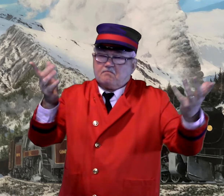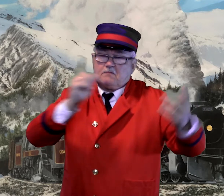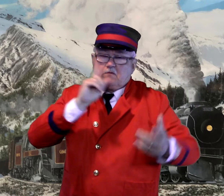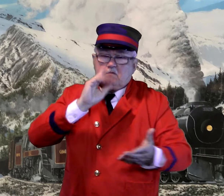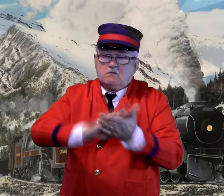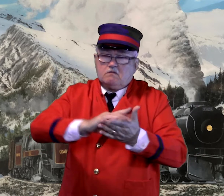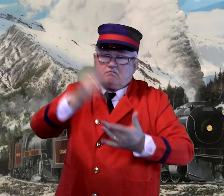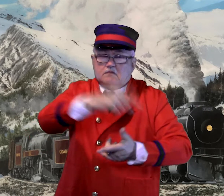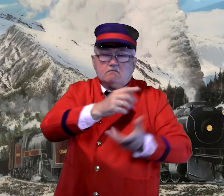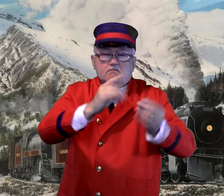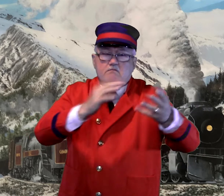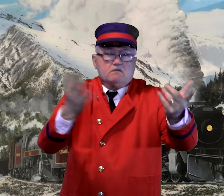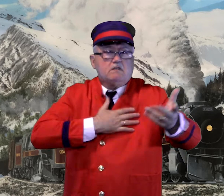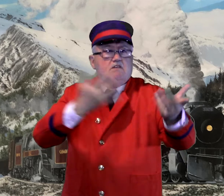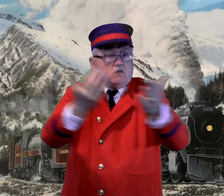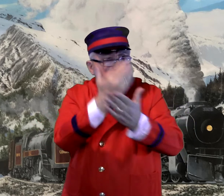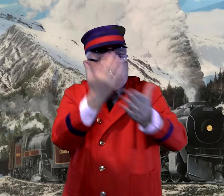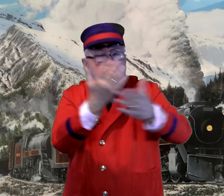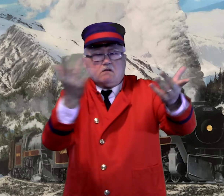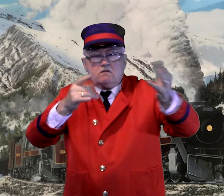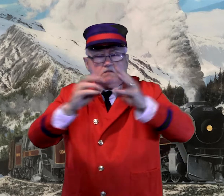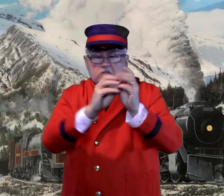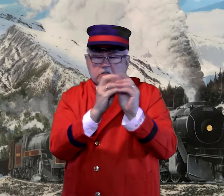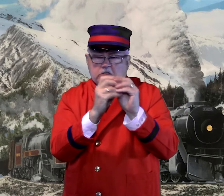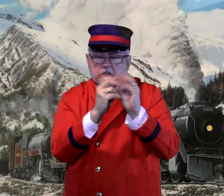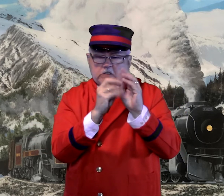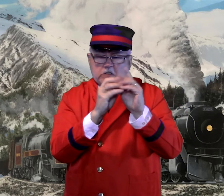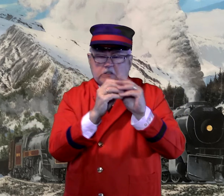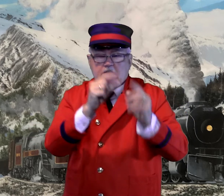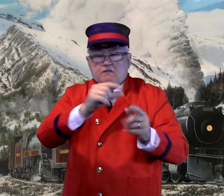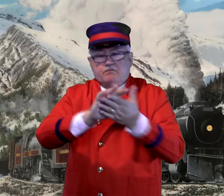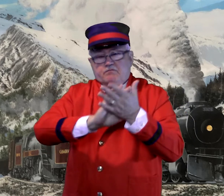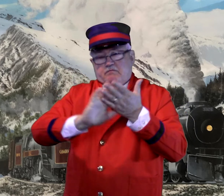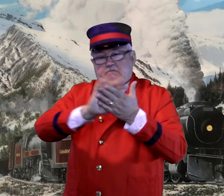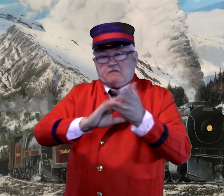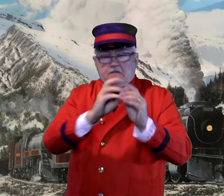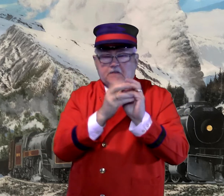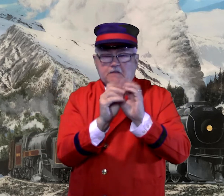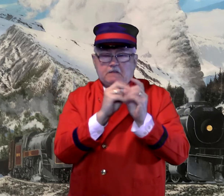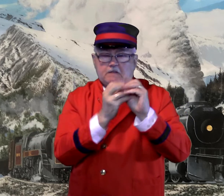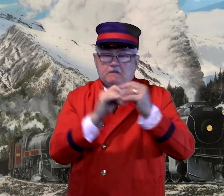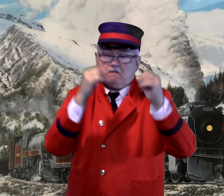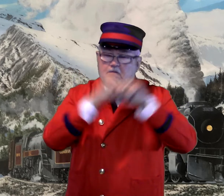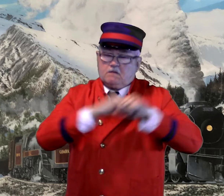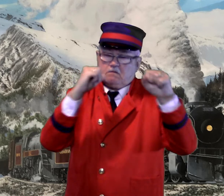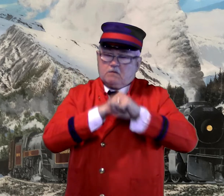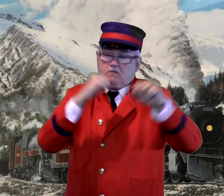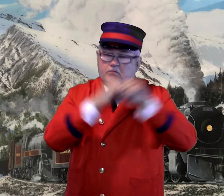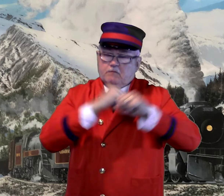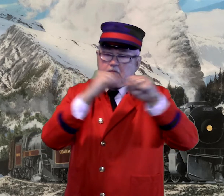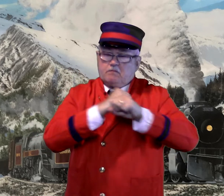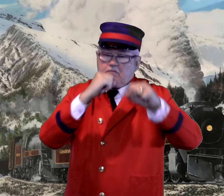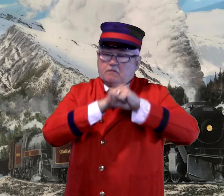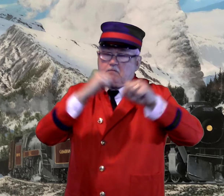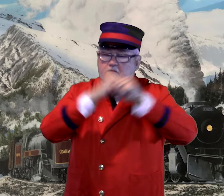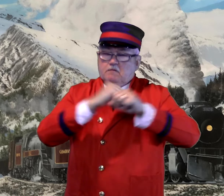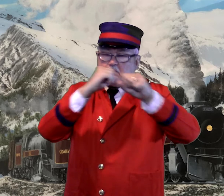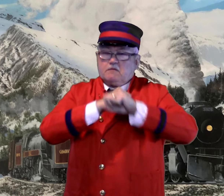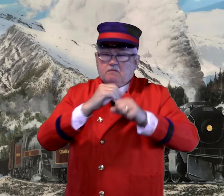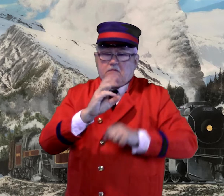community lobbied the government very hard, saying that the students needed to be educated, and it was essentially a brand new school that they had. And